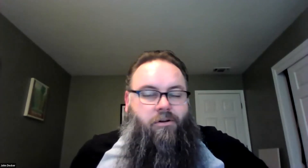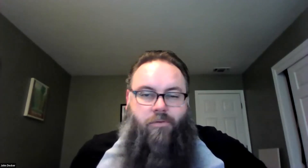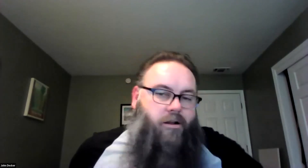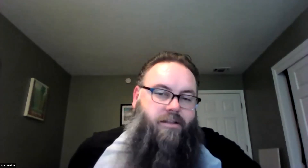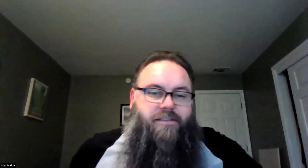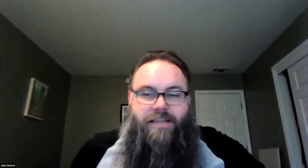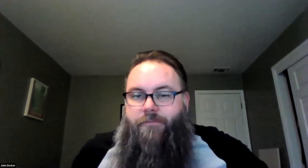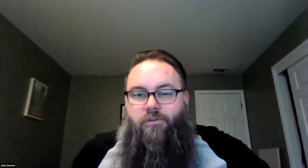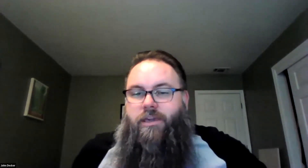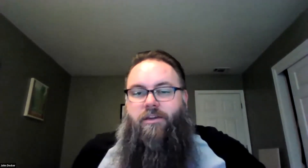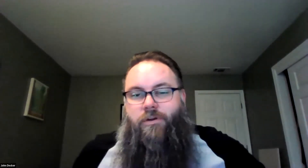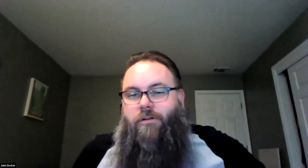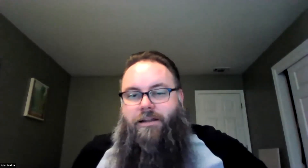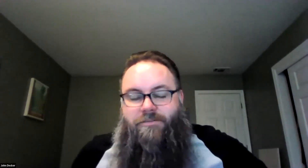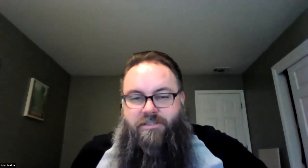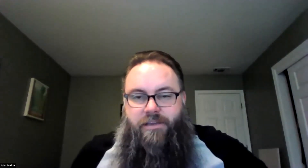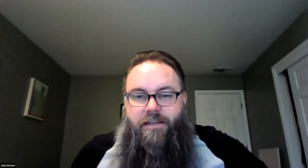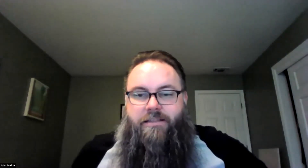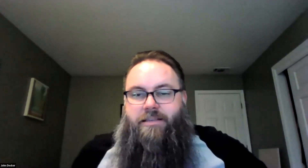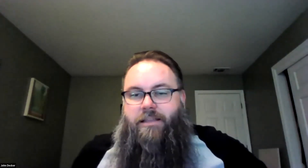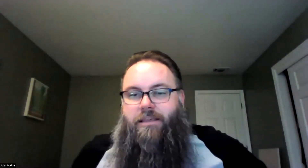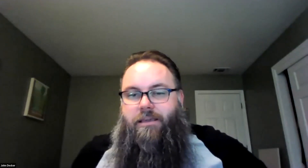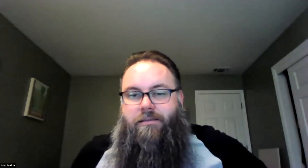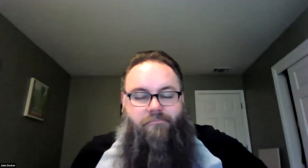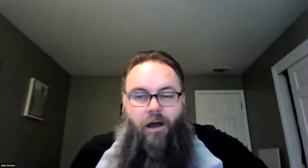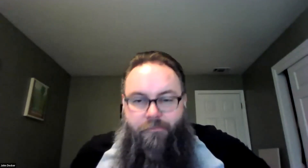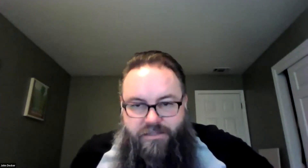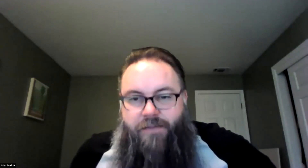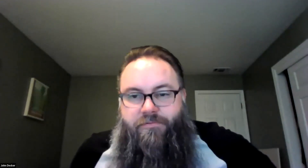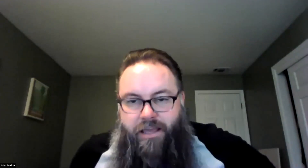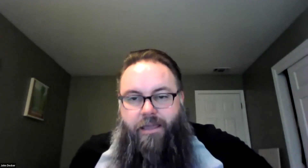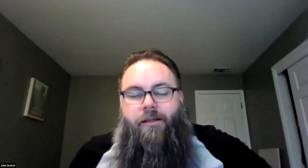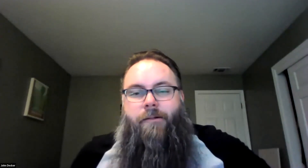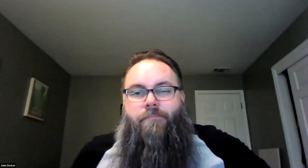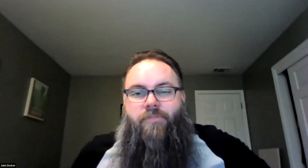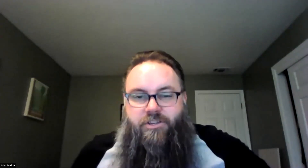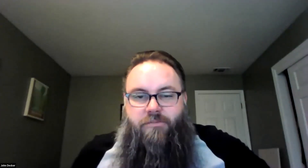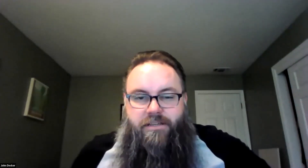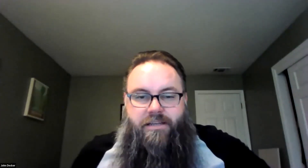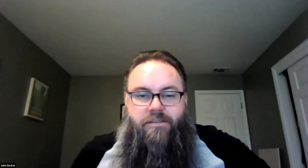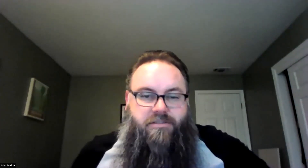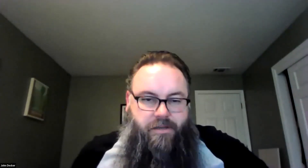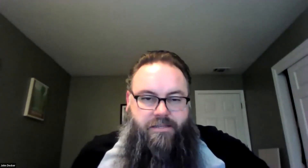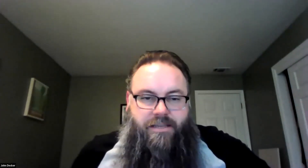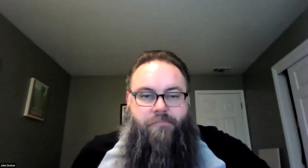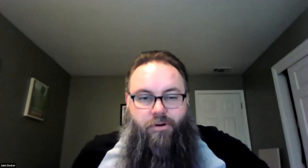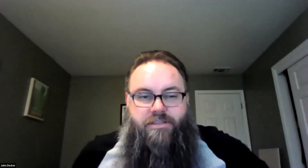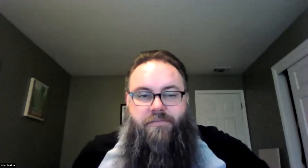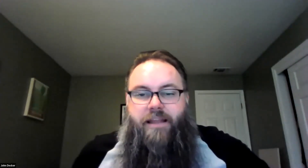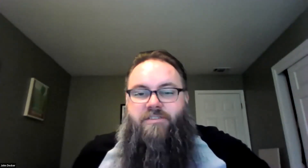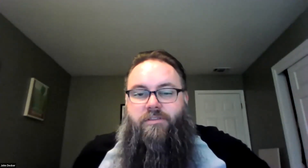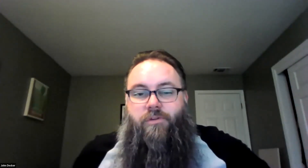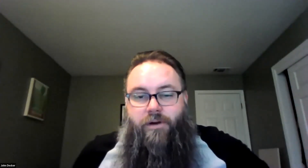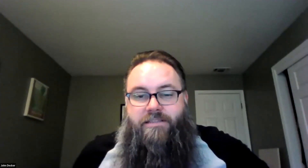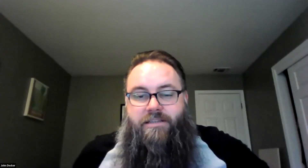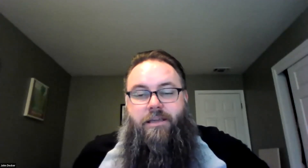field, regardless of the day of the week and whether or not it's supposed to be an inside the office type of day, they should be attending those meetings in person